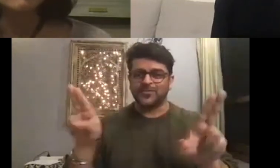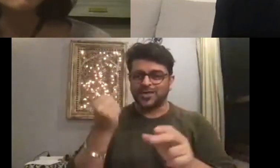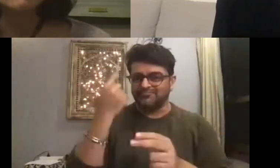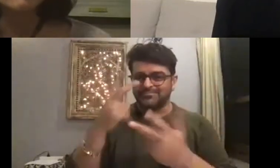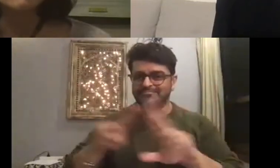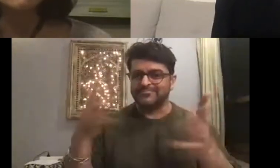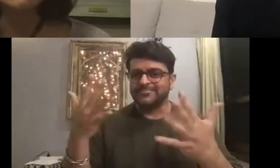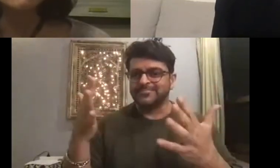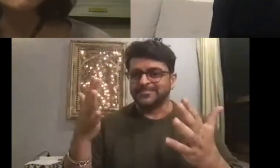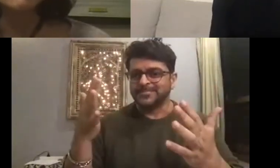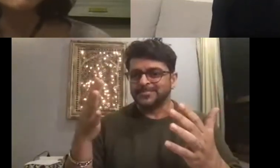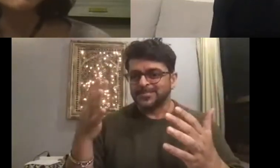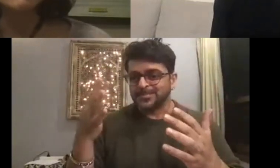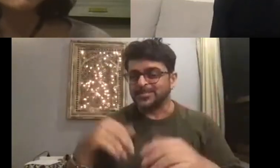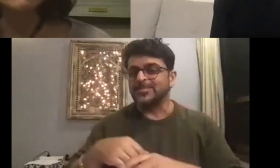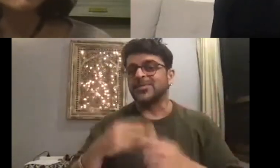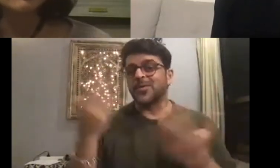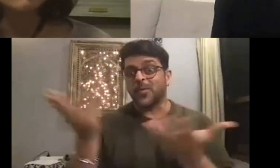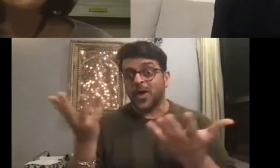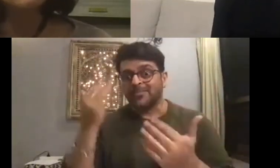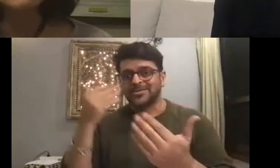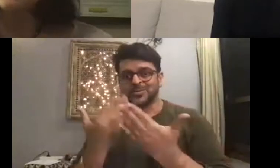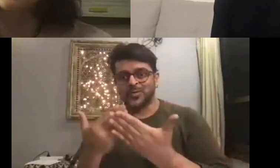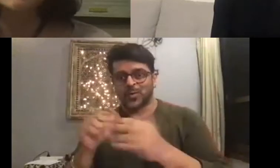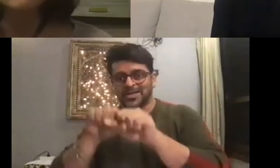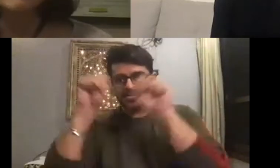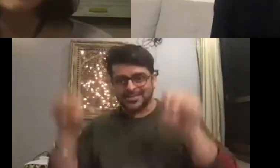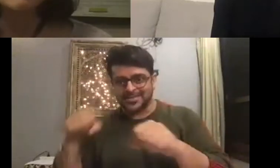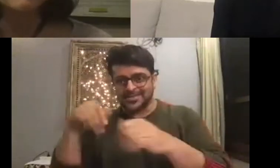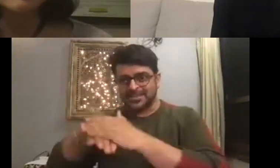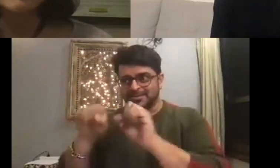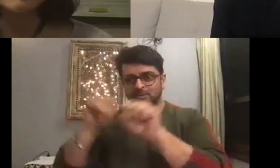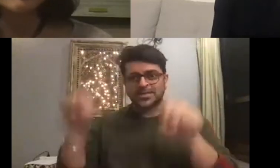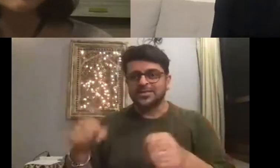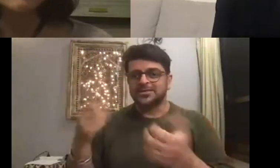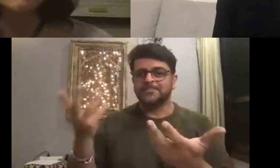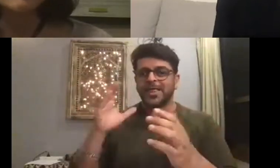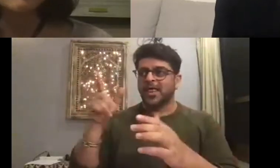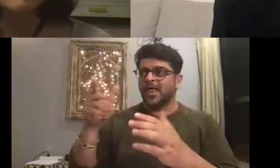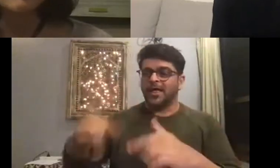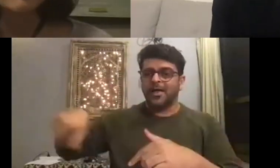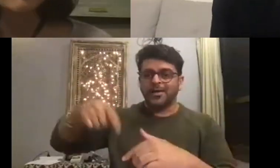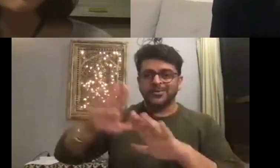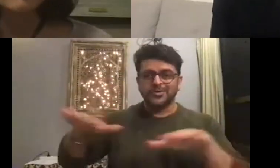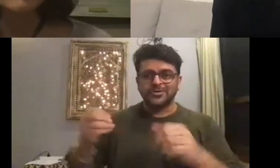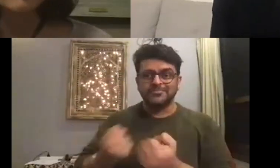English, etc., is never accessible, never understood by a deaf kid. Why? Because the schooling system here in